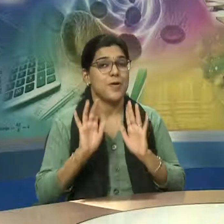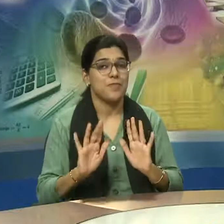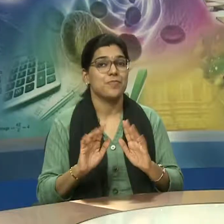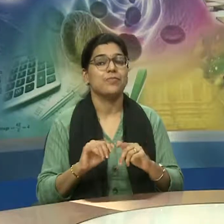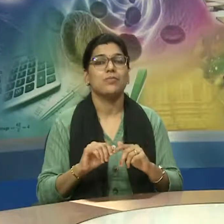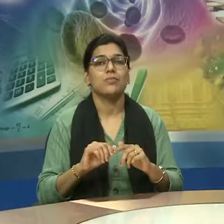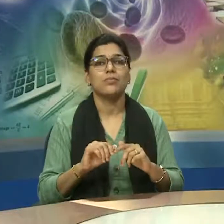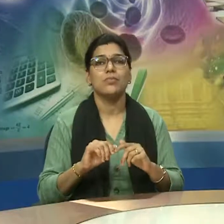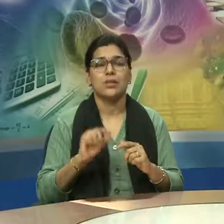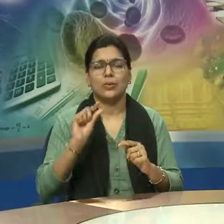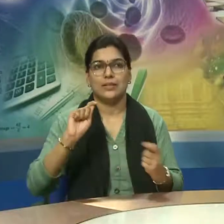But